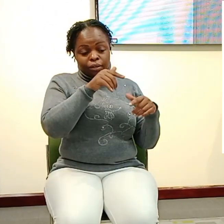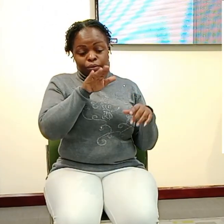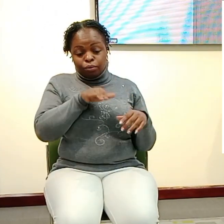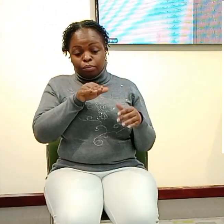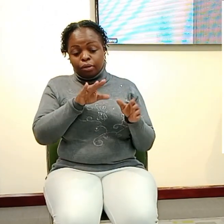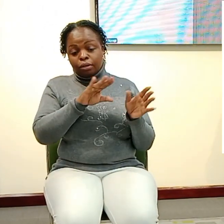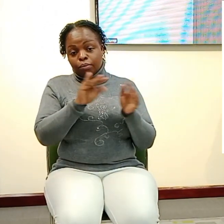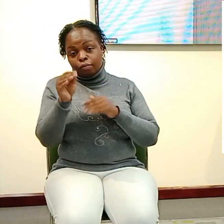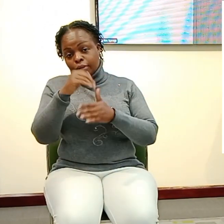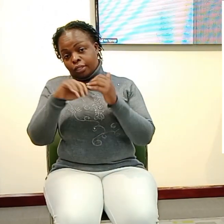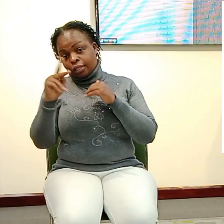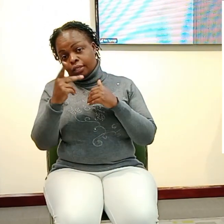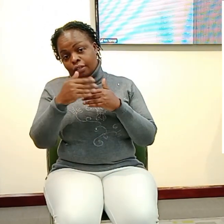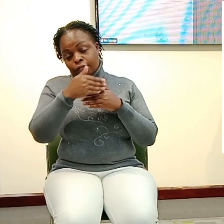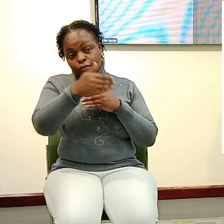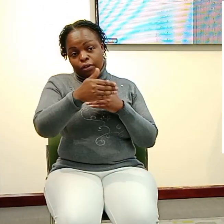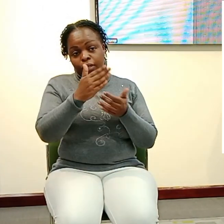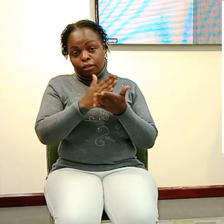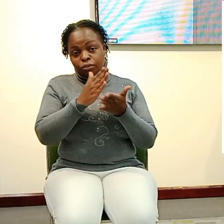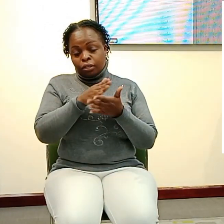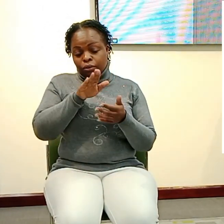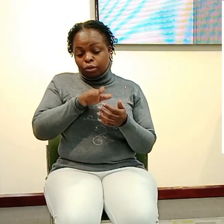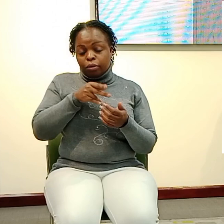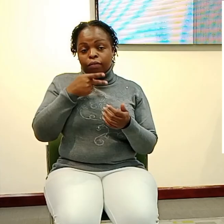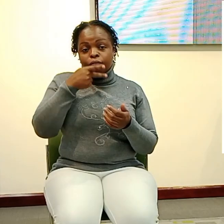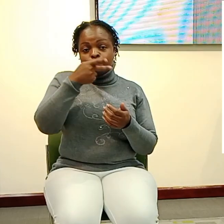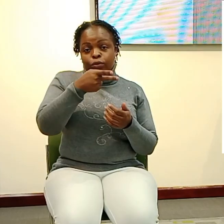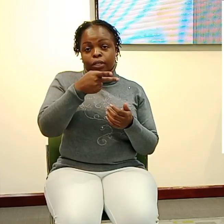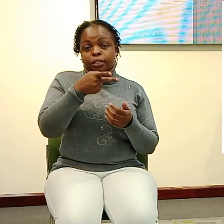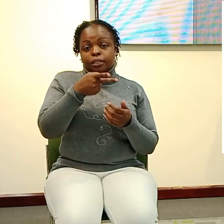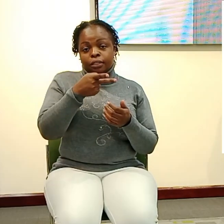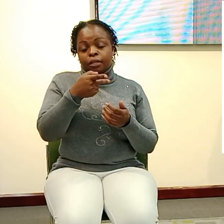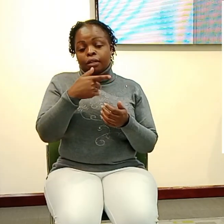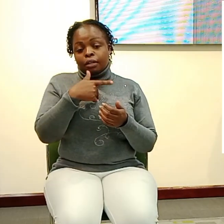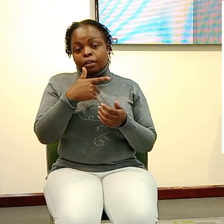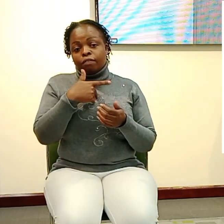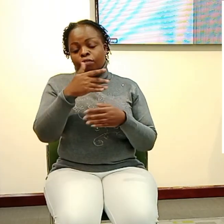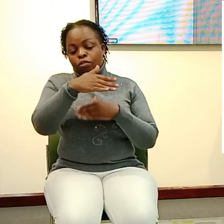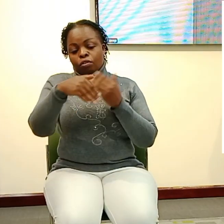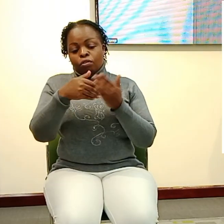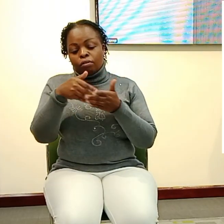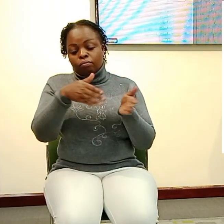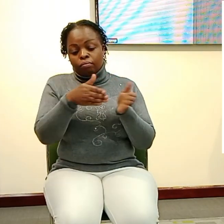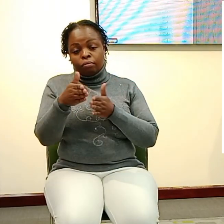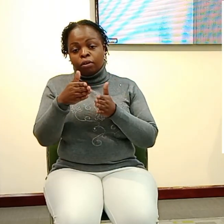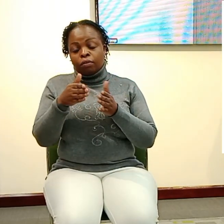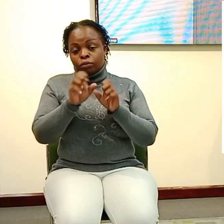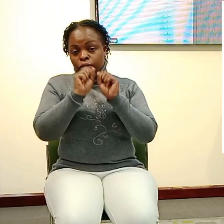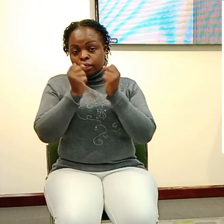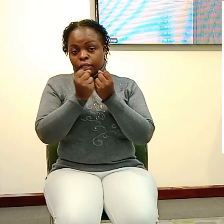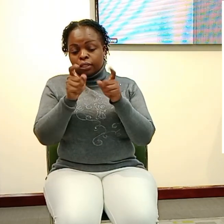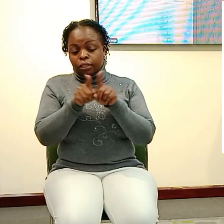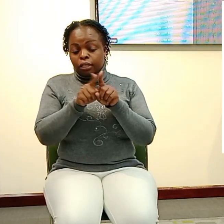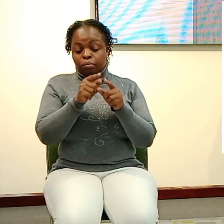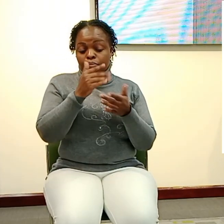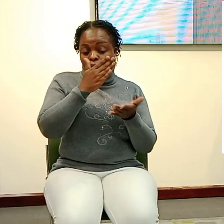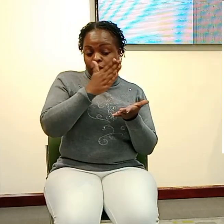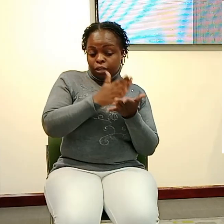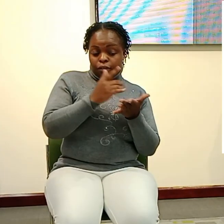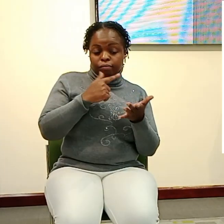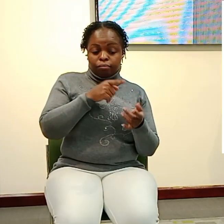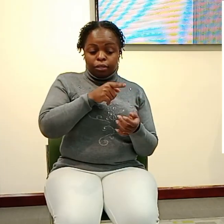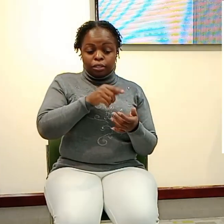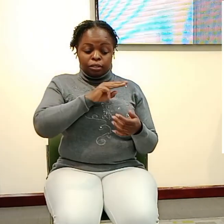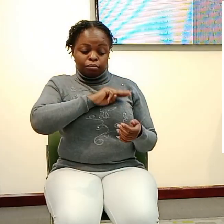Kenya forward, ensuring that women's voices are central to every aspect of society. We believe in this vision, we're committed